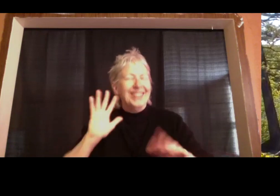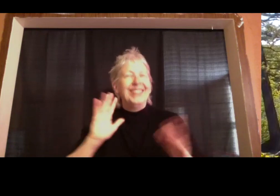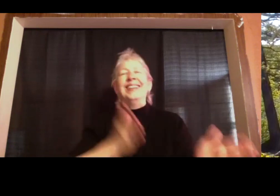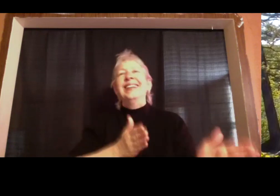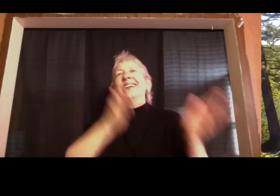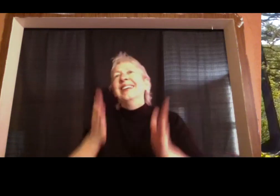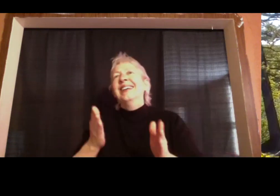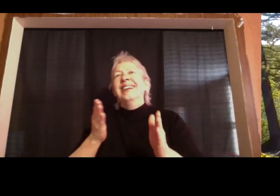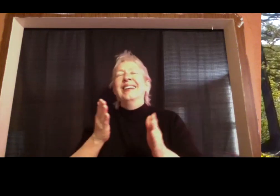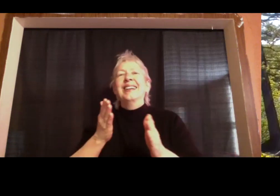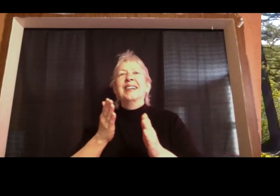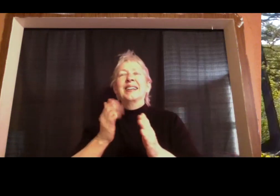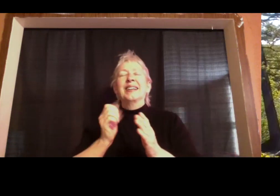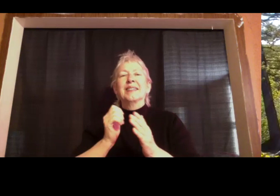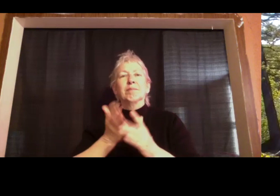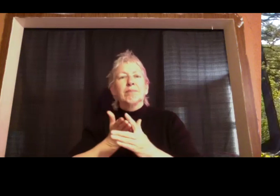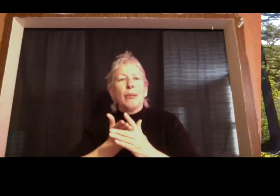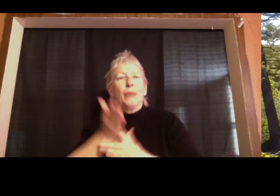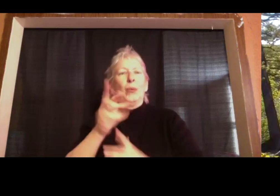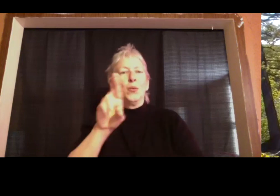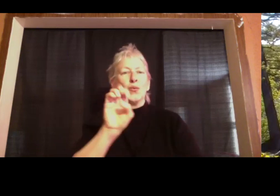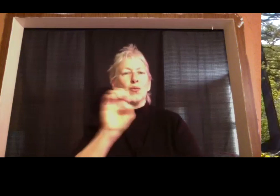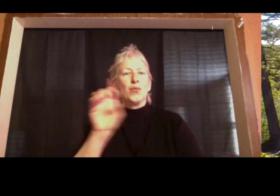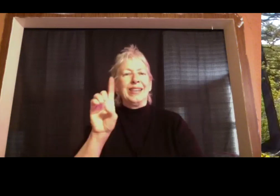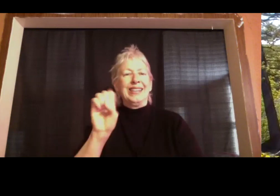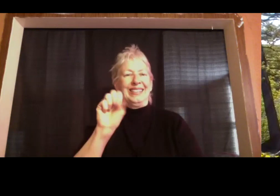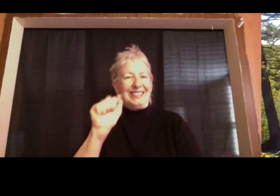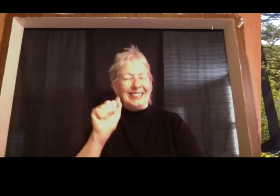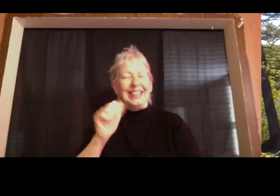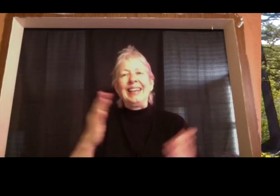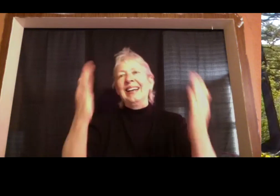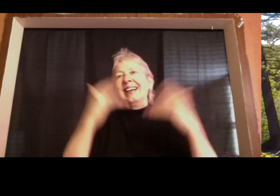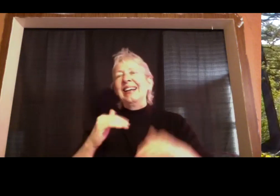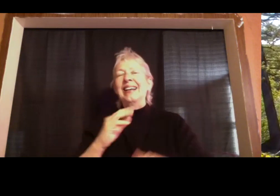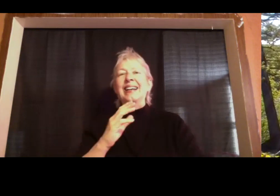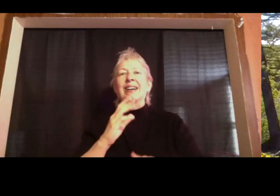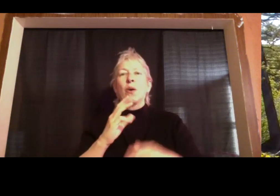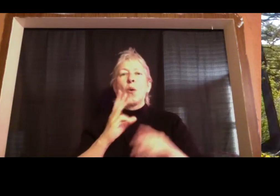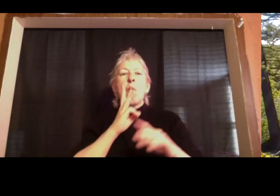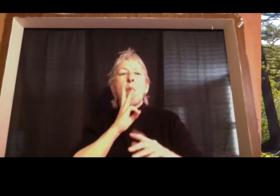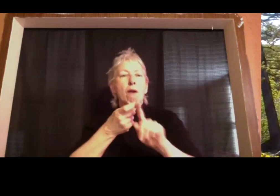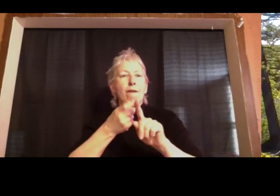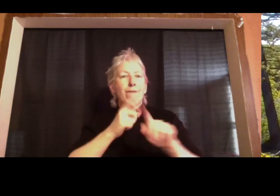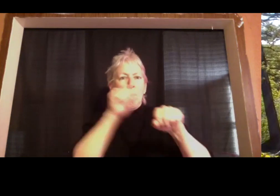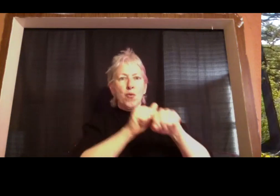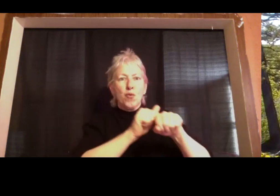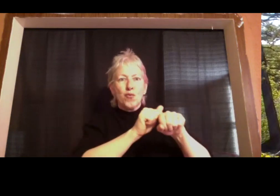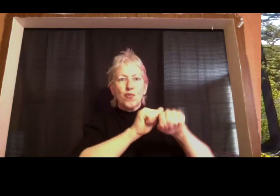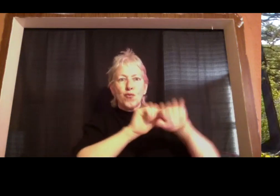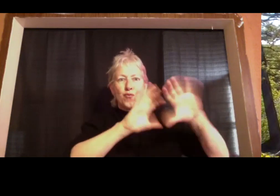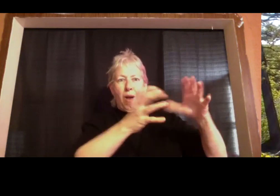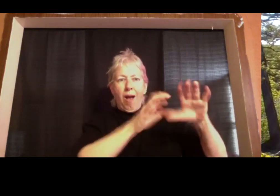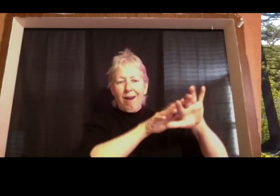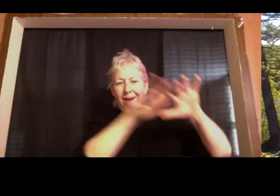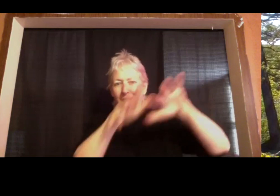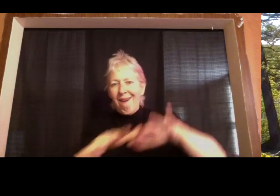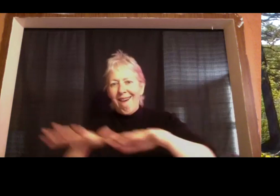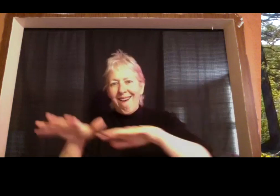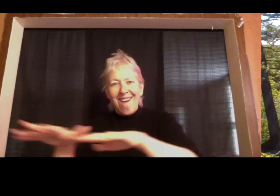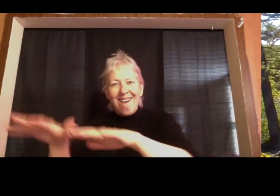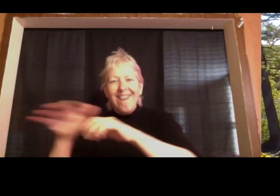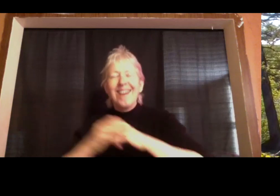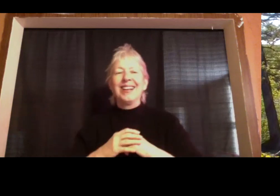in water gushing from rocks in the wilderness. We hold to your word that teems with